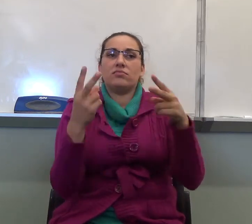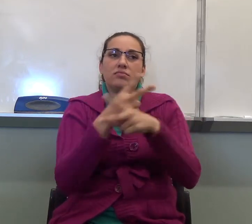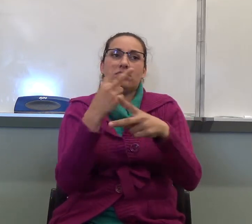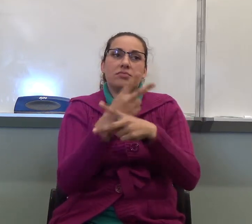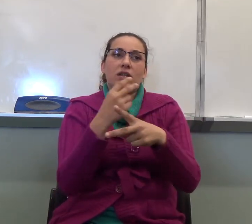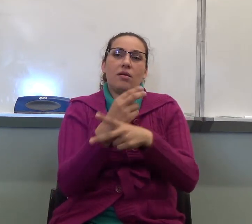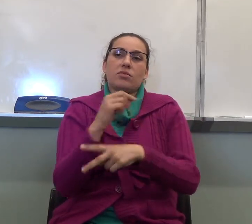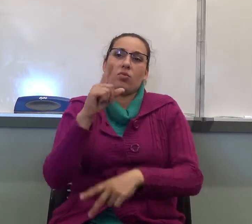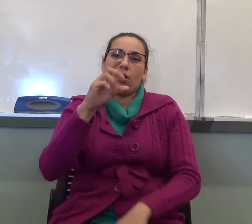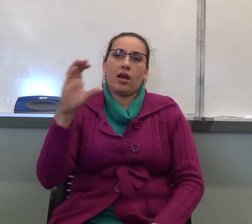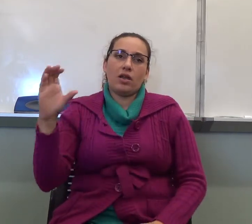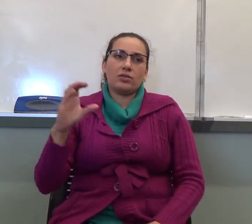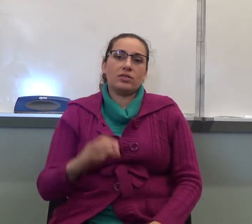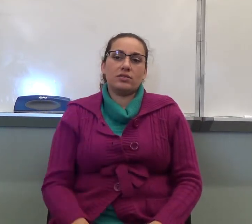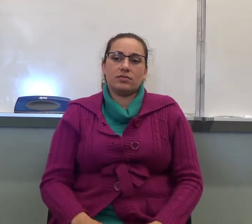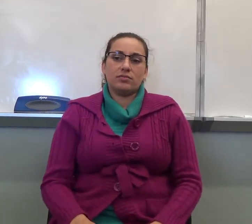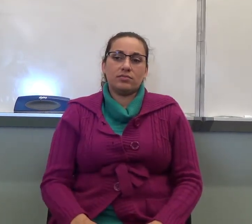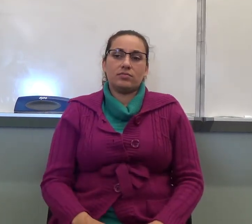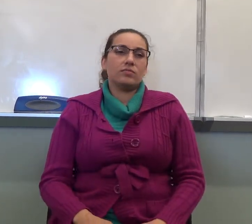put a percent sign on it, so that would be 100%.